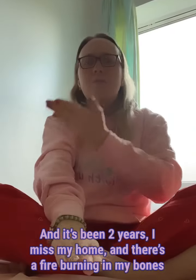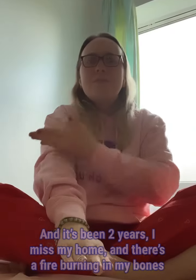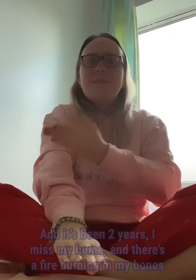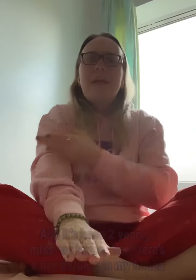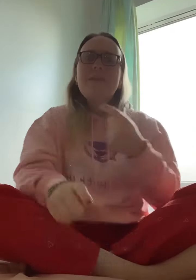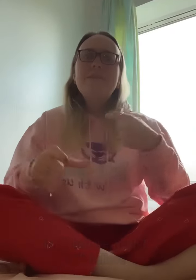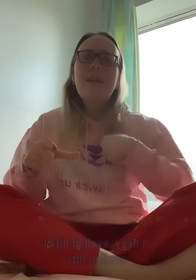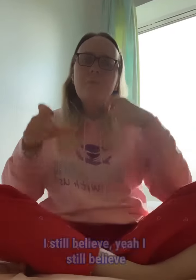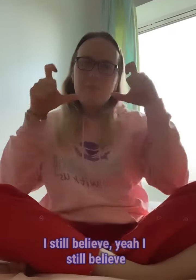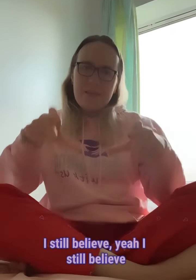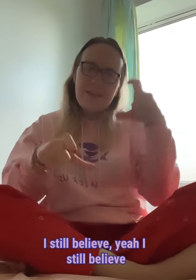bones. Still